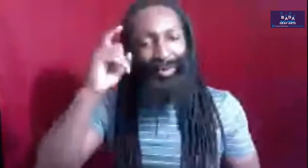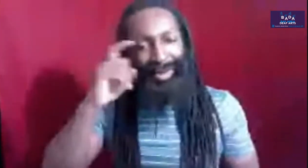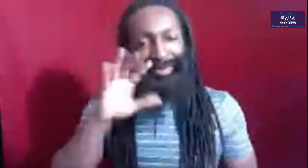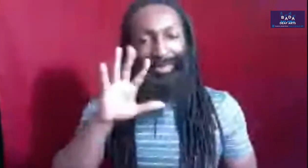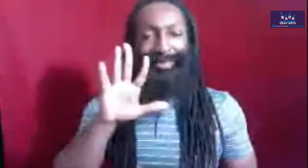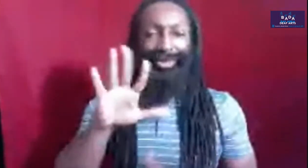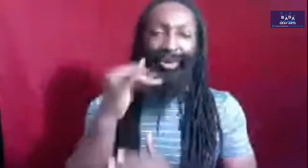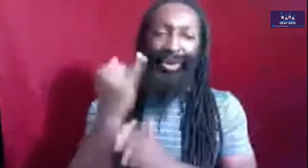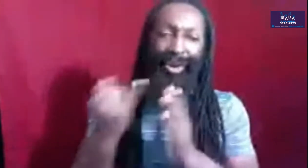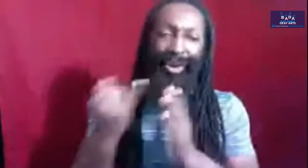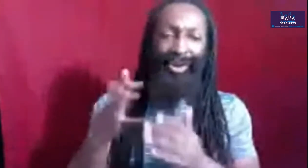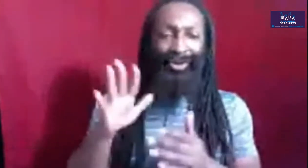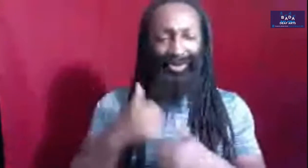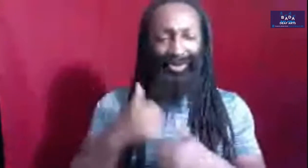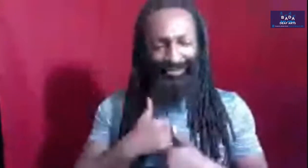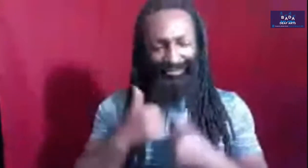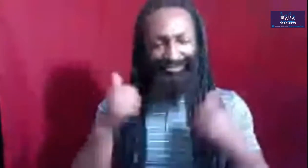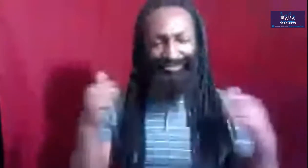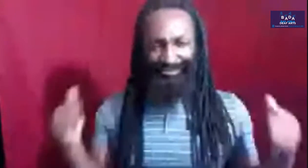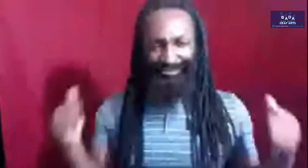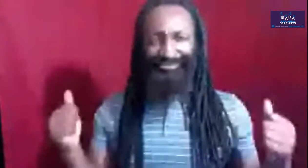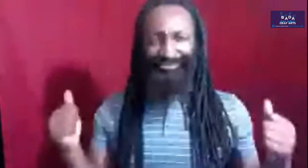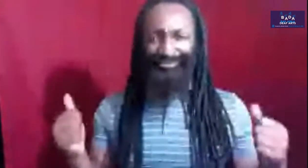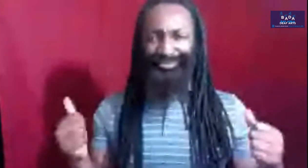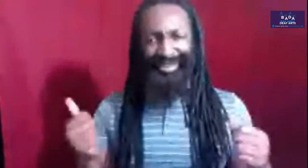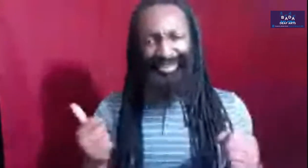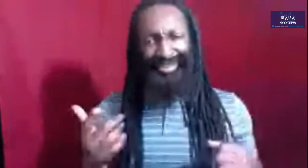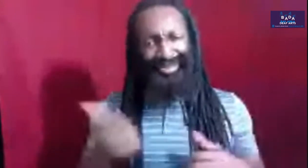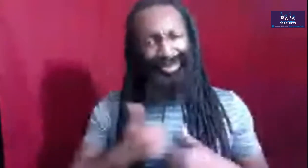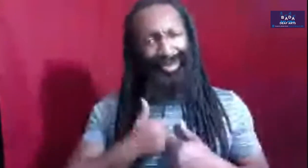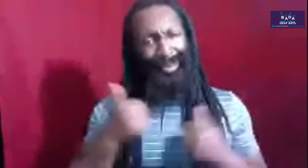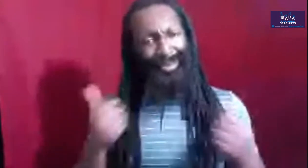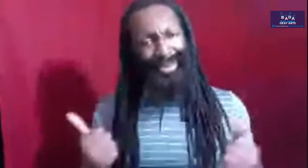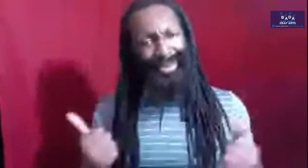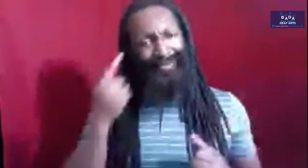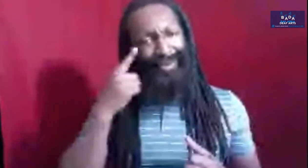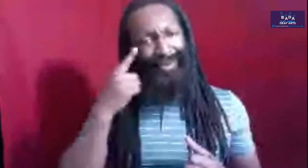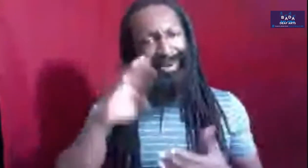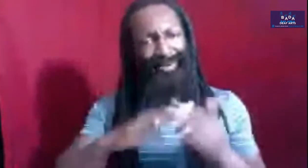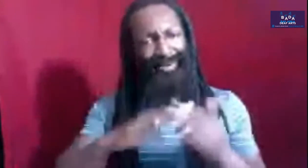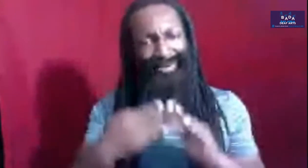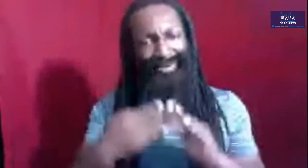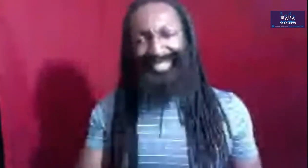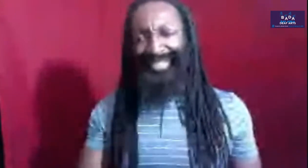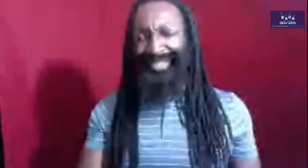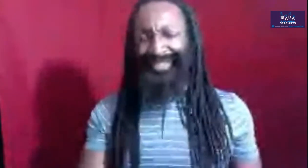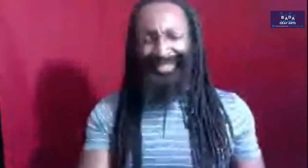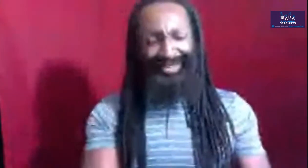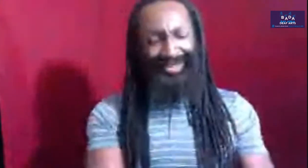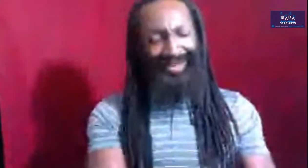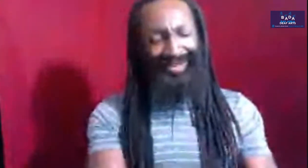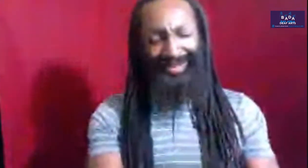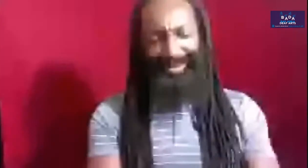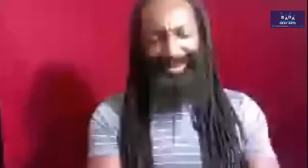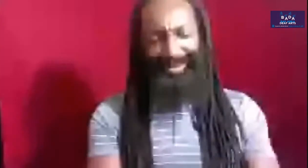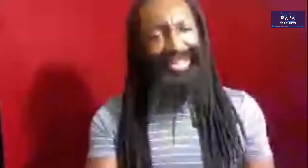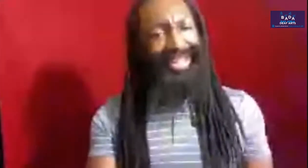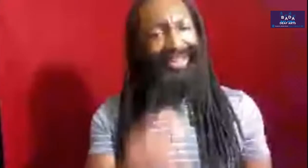story, your wisdom, your art, you know, giving us a light into who you are.